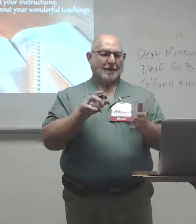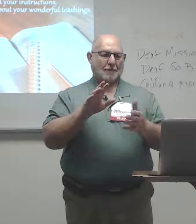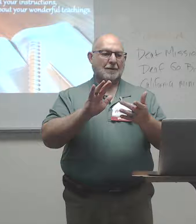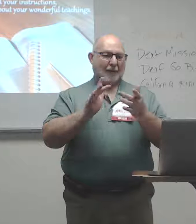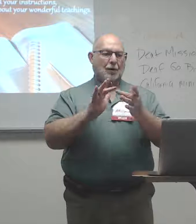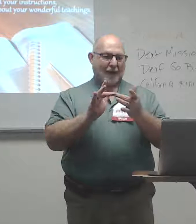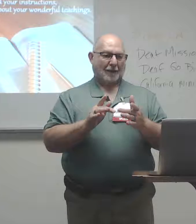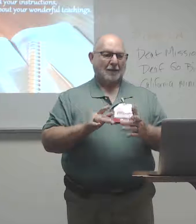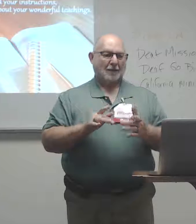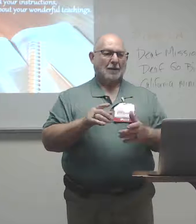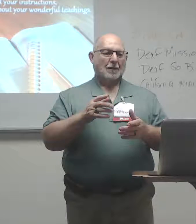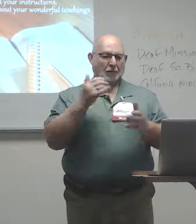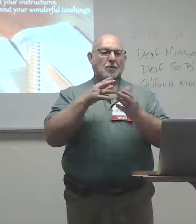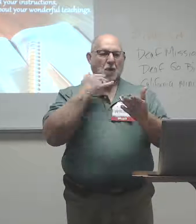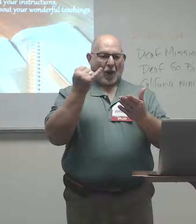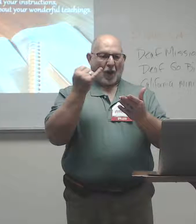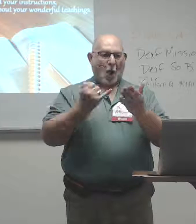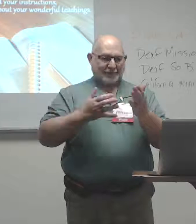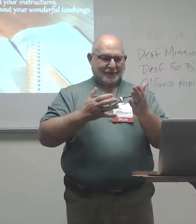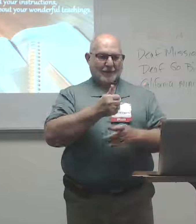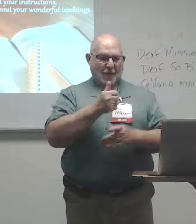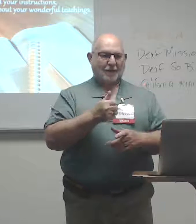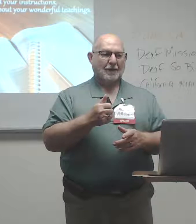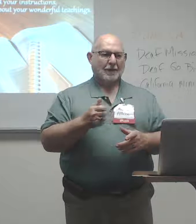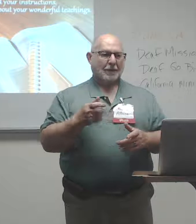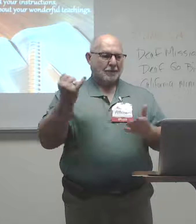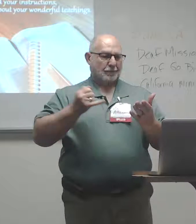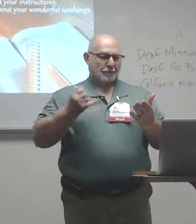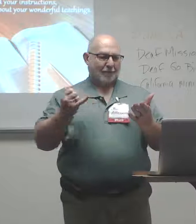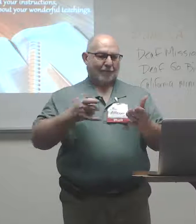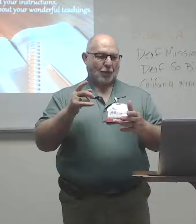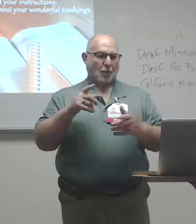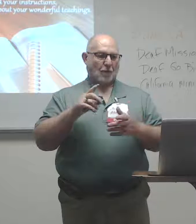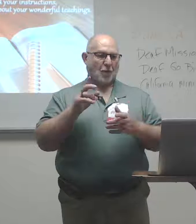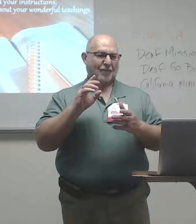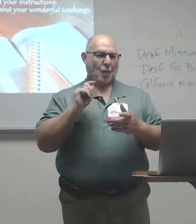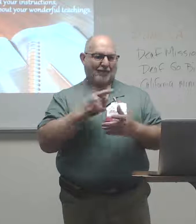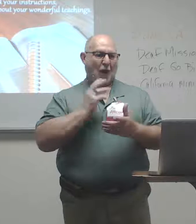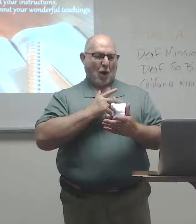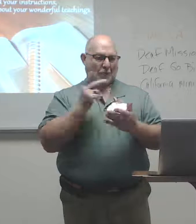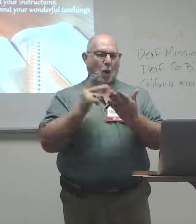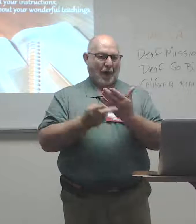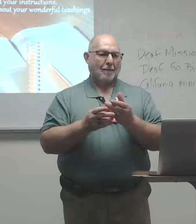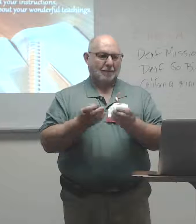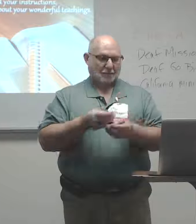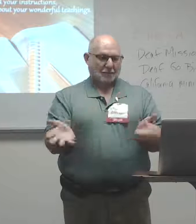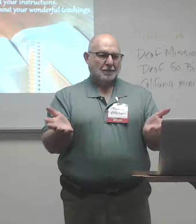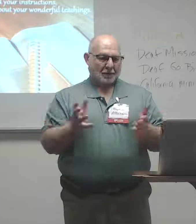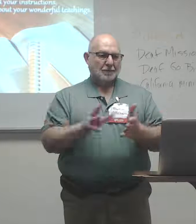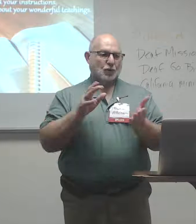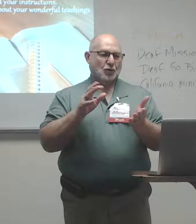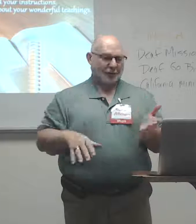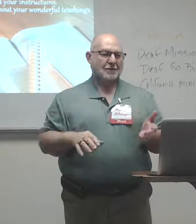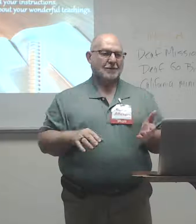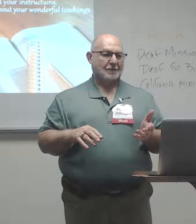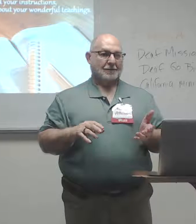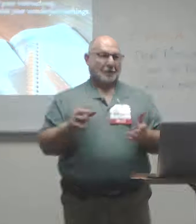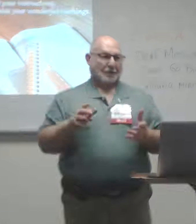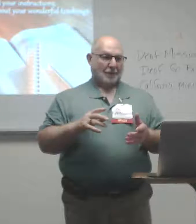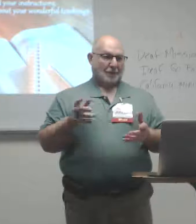He's a student there, and he's a great artist himself. He's drawn the art for a lot of the programs that we give out